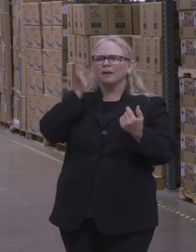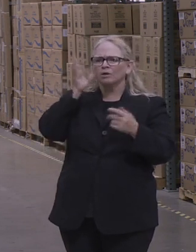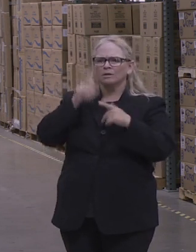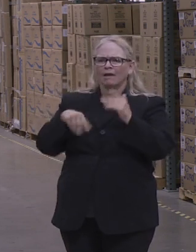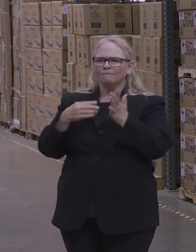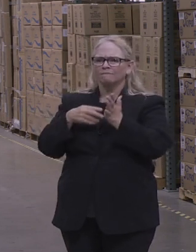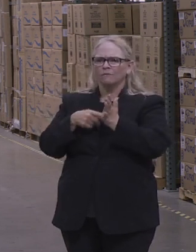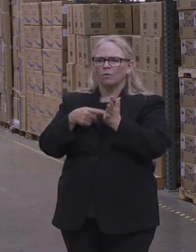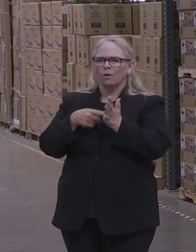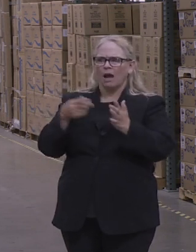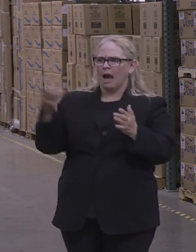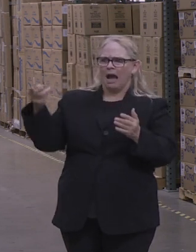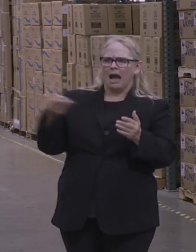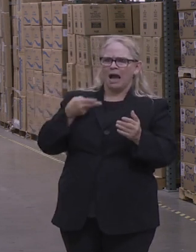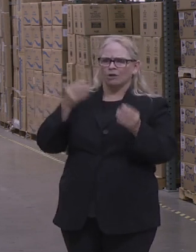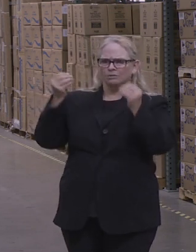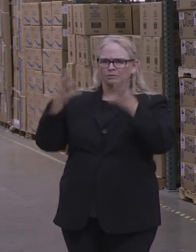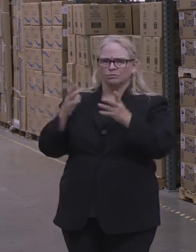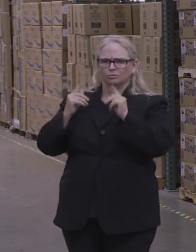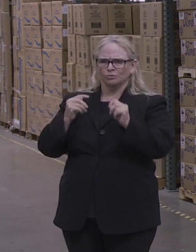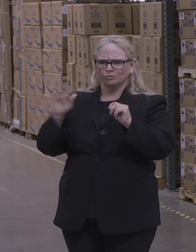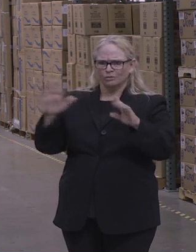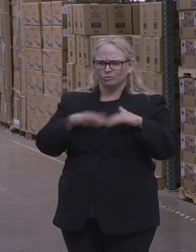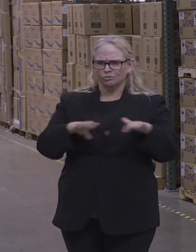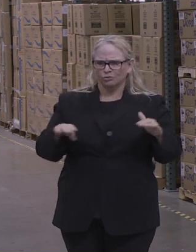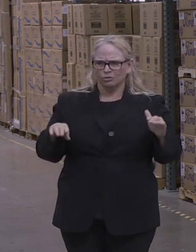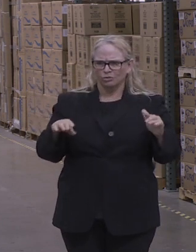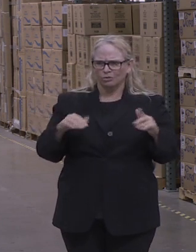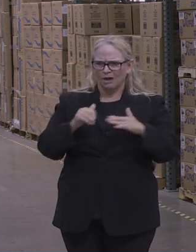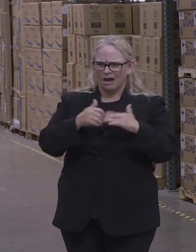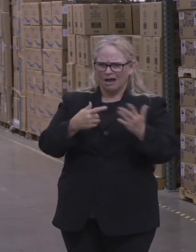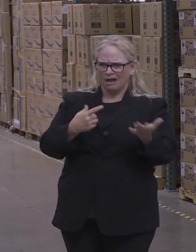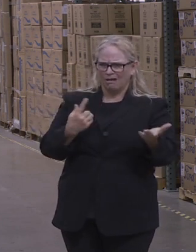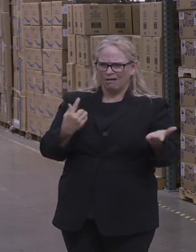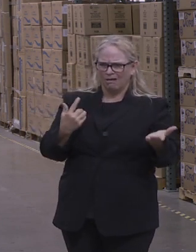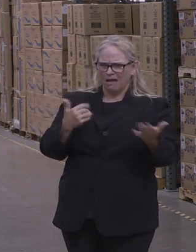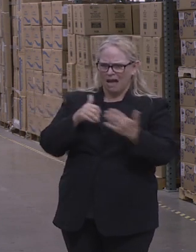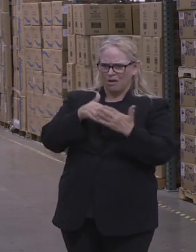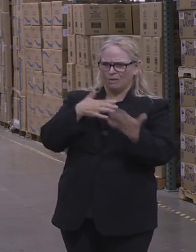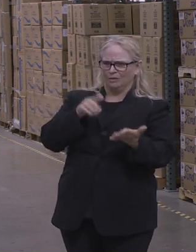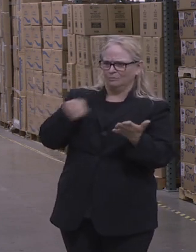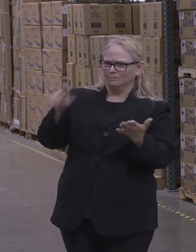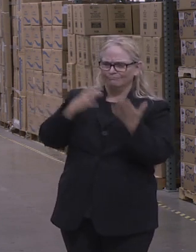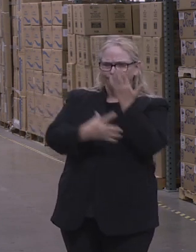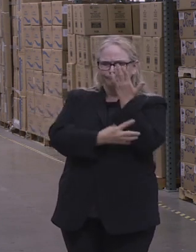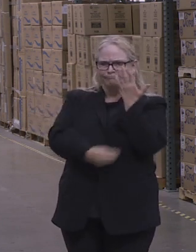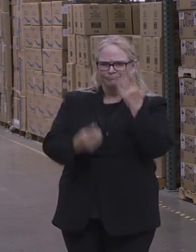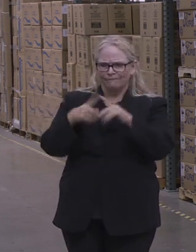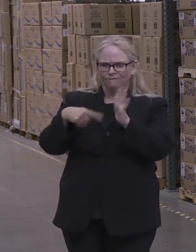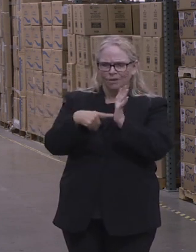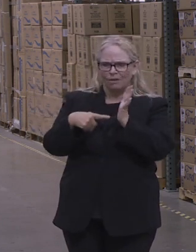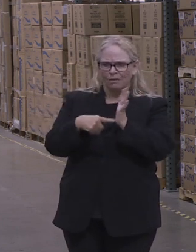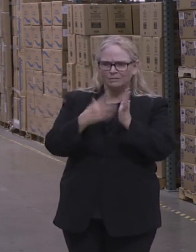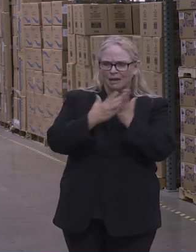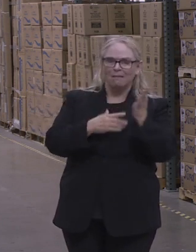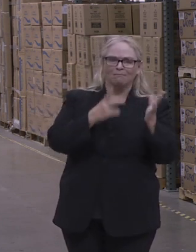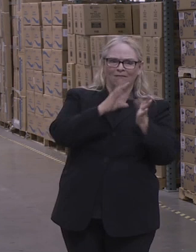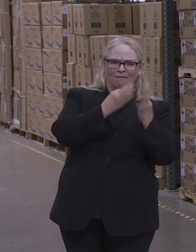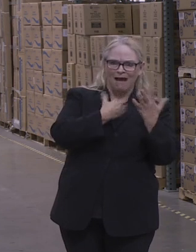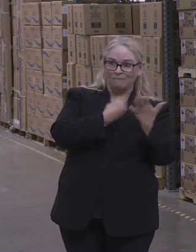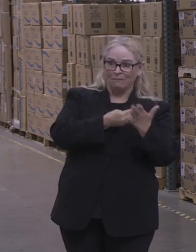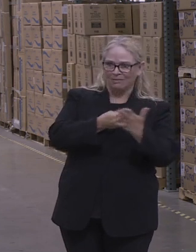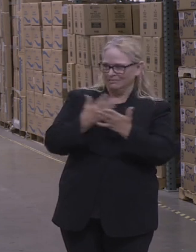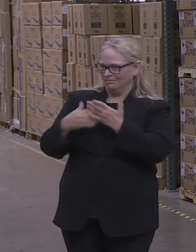or tutor? And how will California address the economic divide or disparity that could develop here? Yeah, so we've been